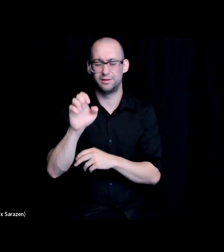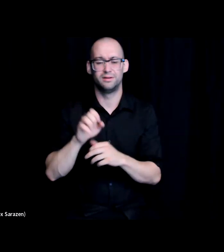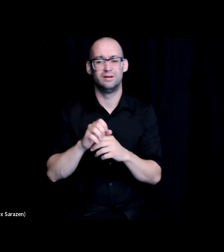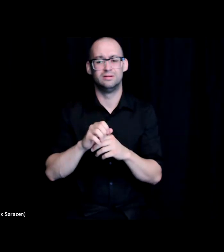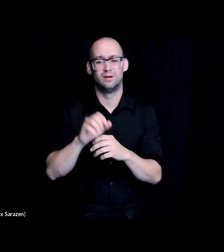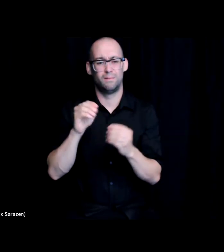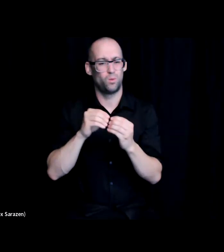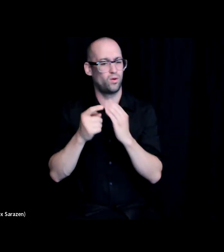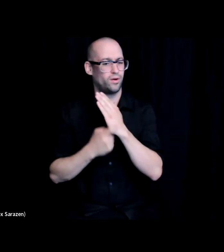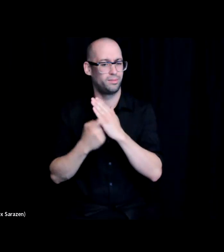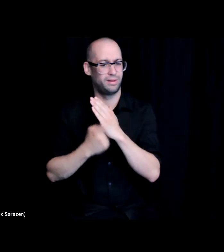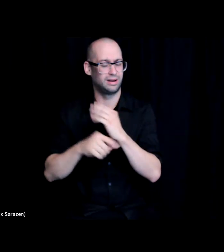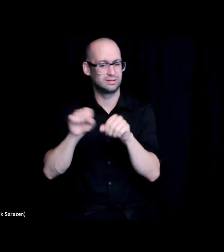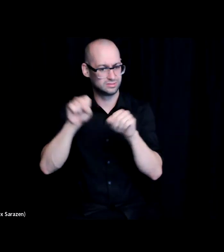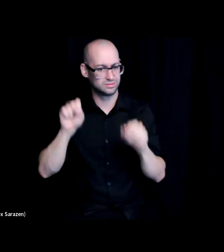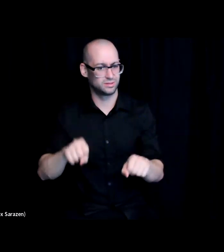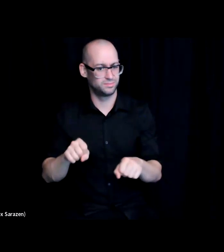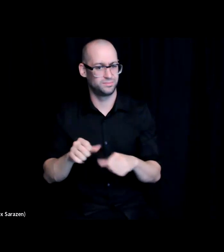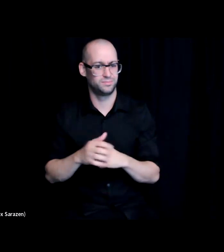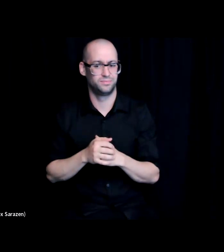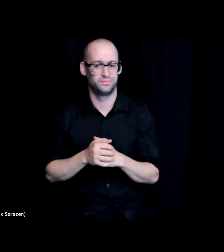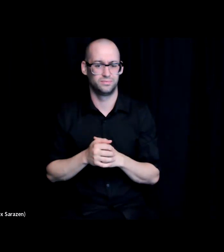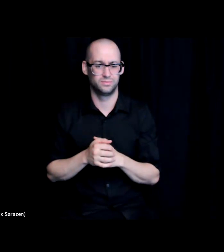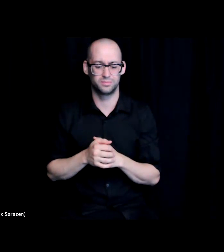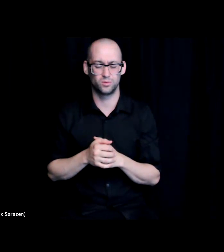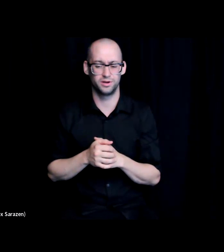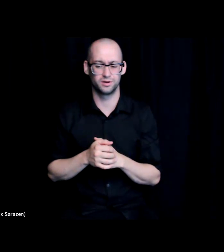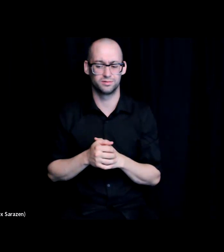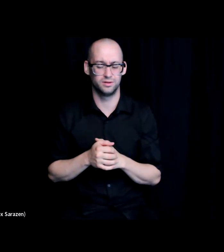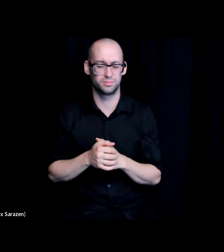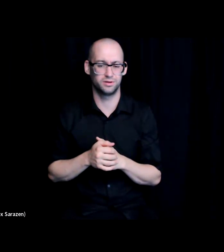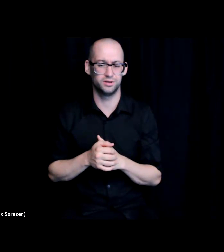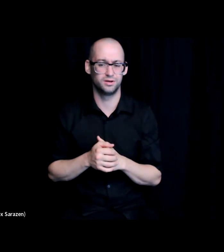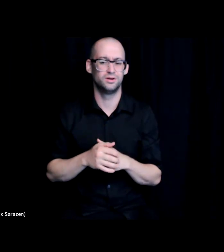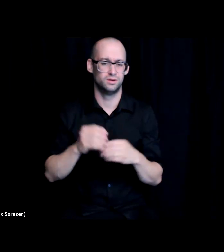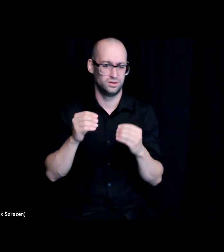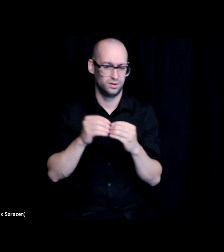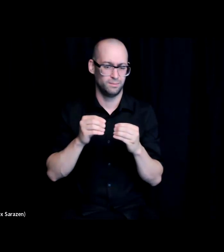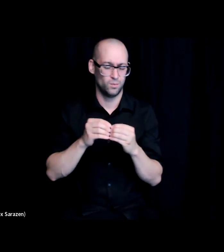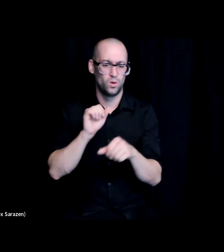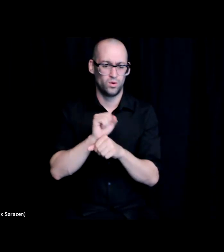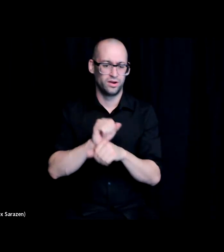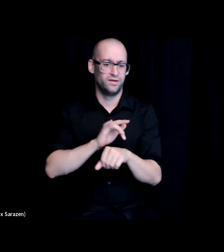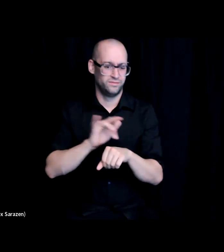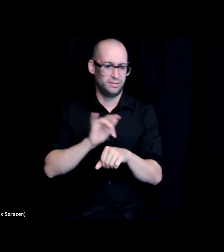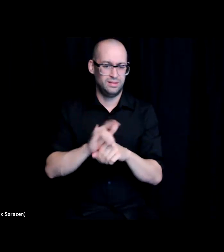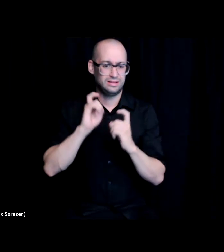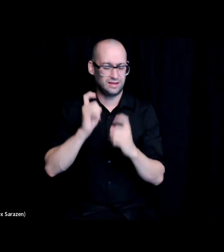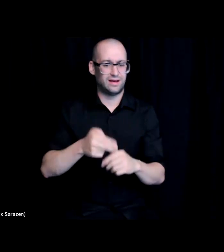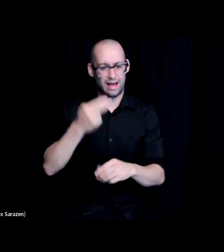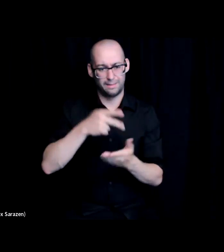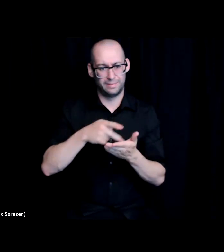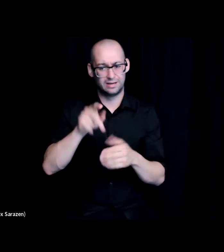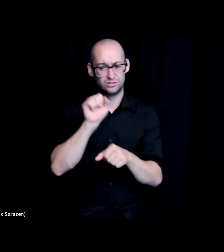system. We feel that there would be new careers available that would actually give high-paying jobs